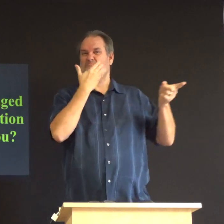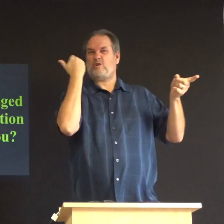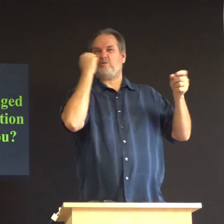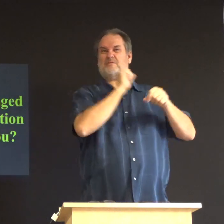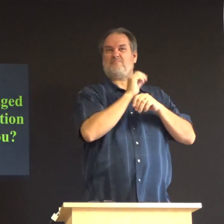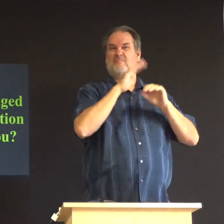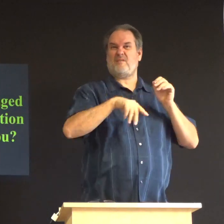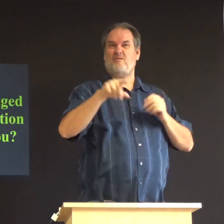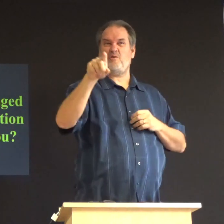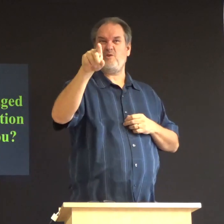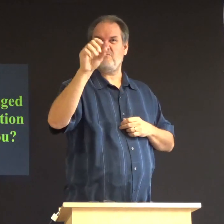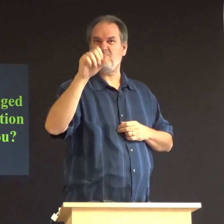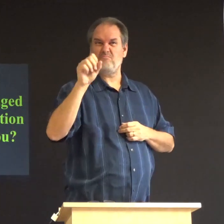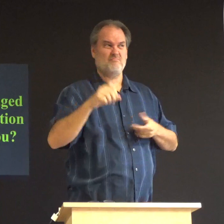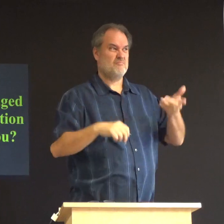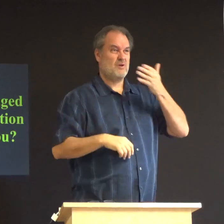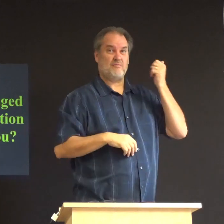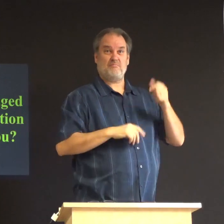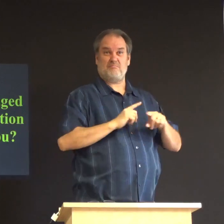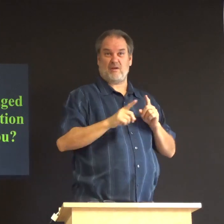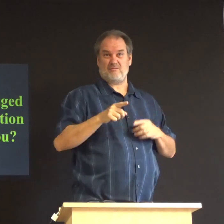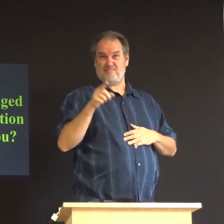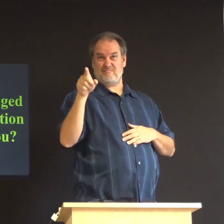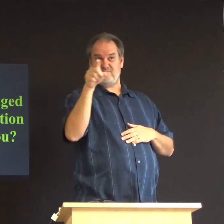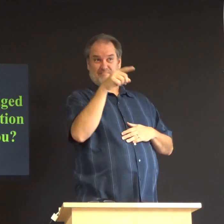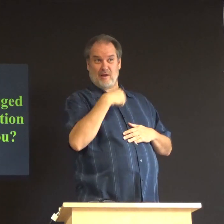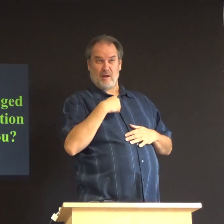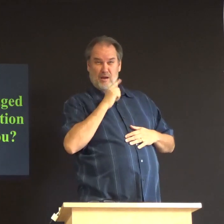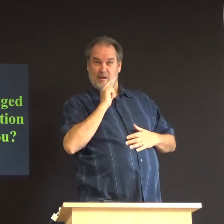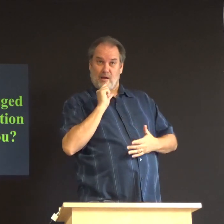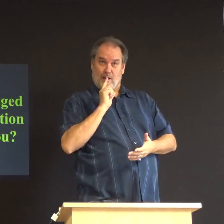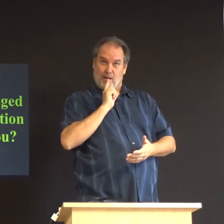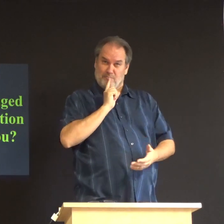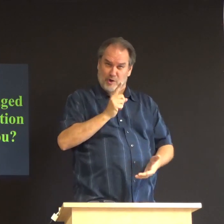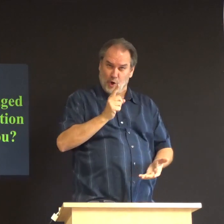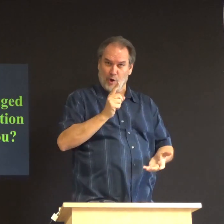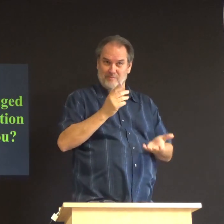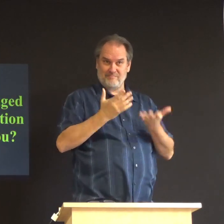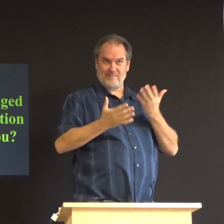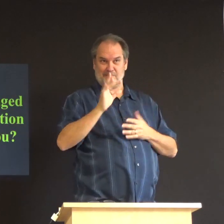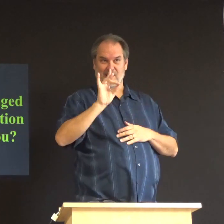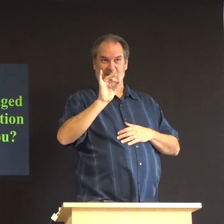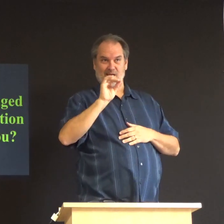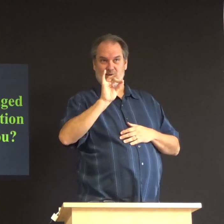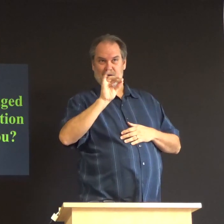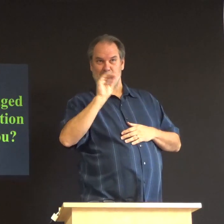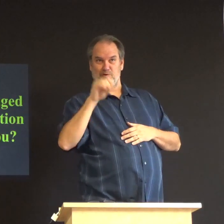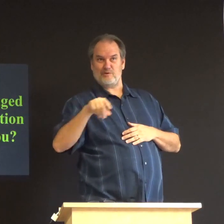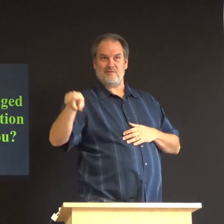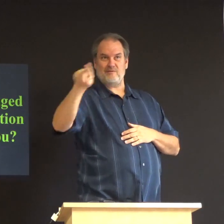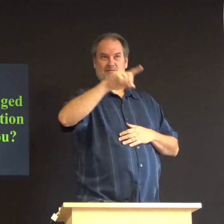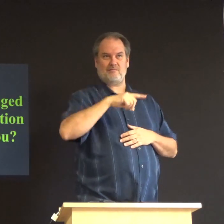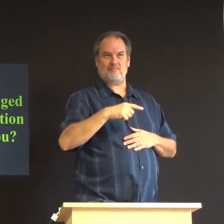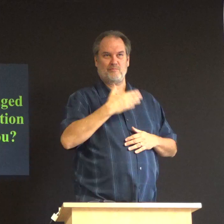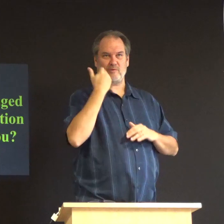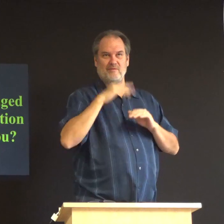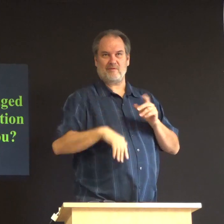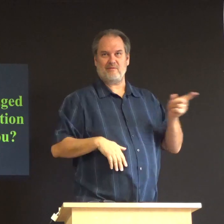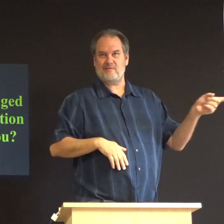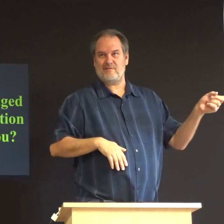they hearing people are able to get jobs easier, even though they're less qualified. I said 80% of you